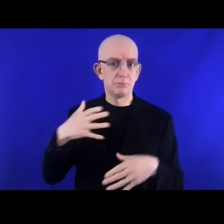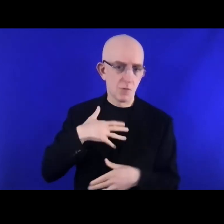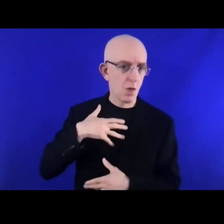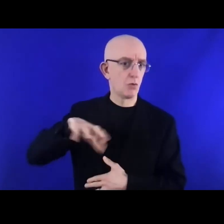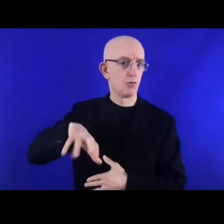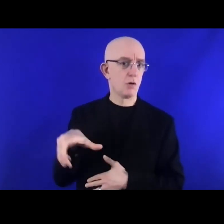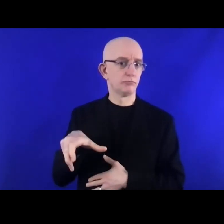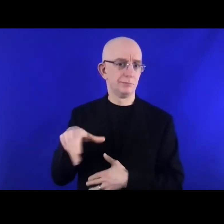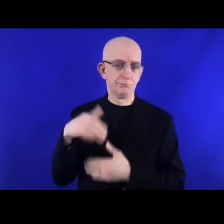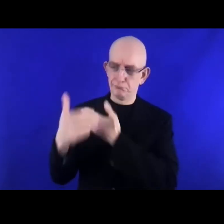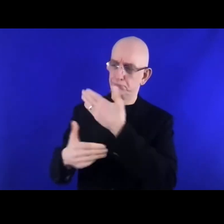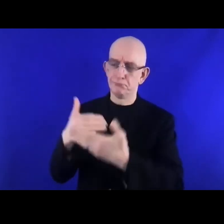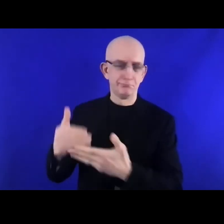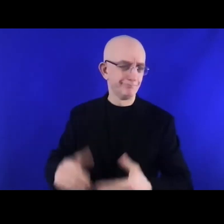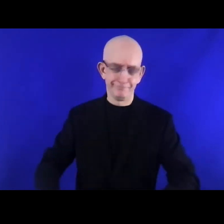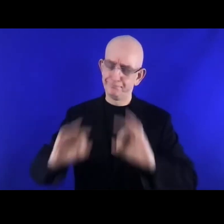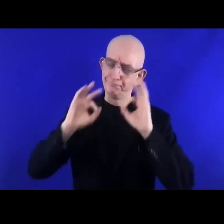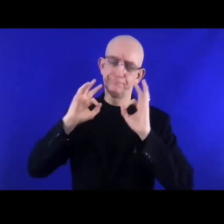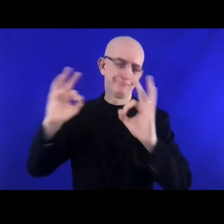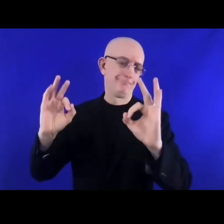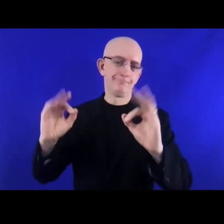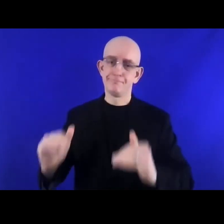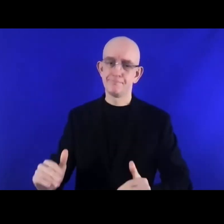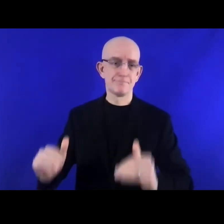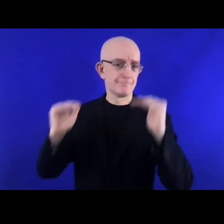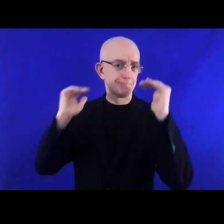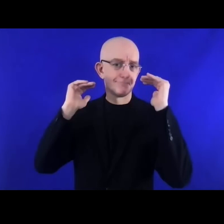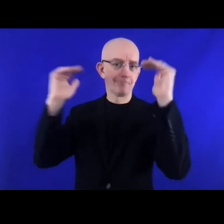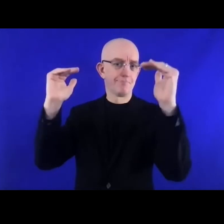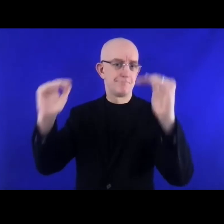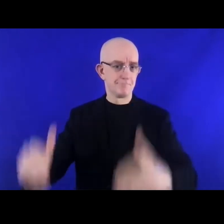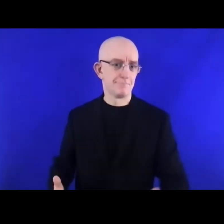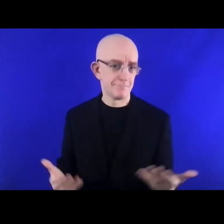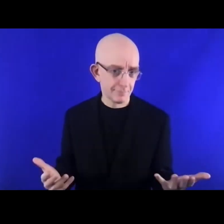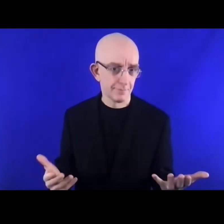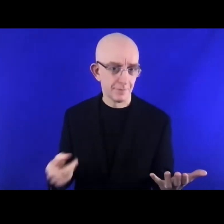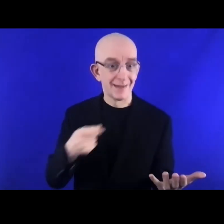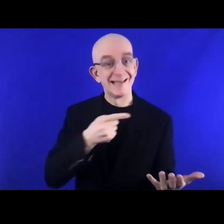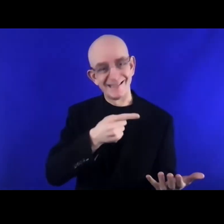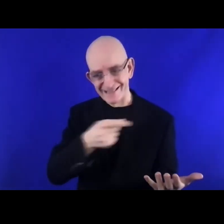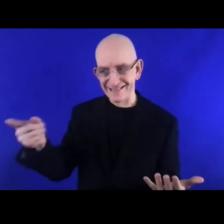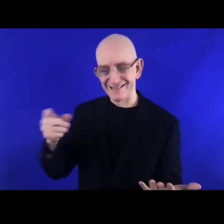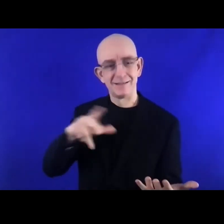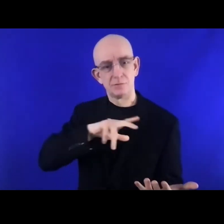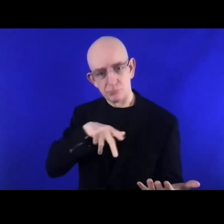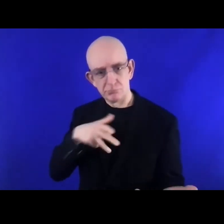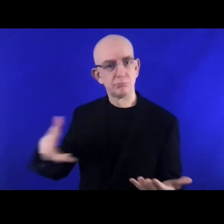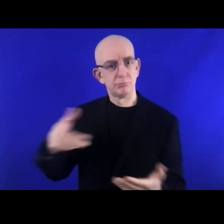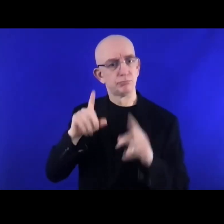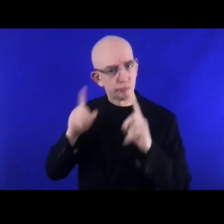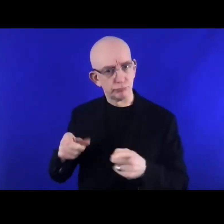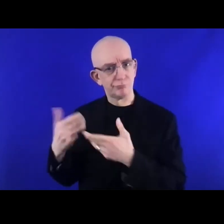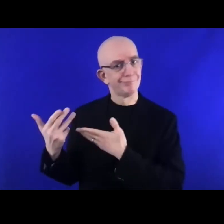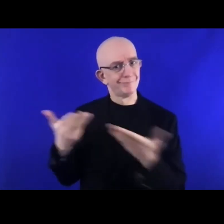so we have the society should give us a chance to show ourselves and prove ourselves that we're capable